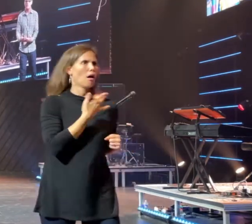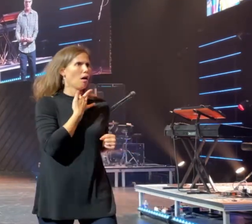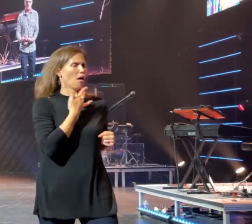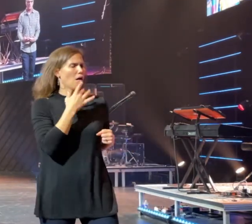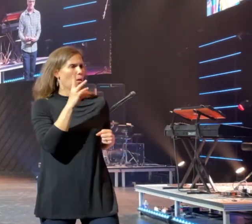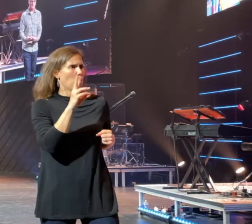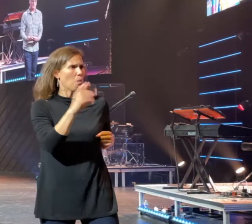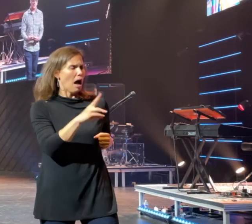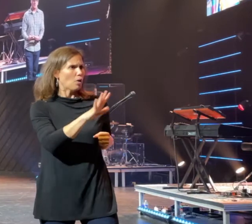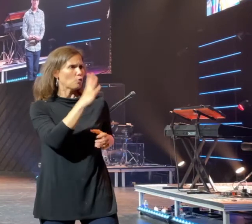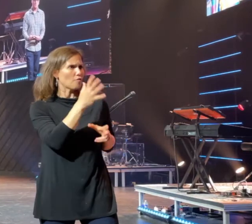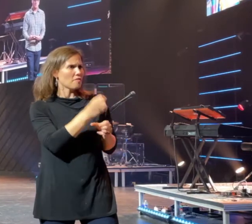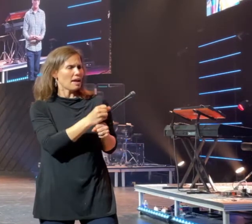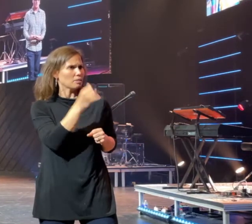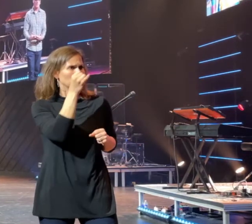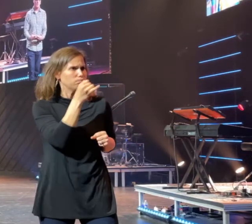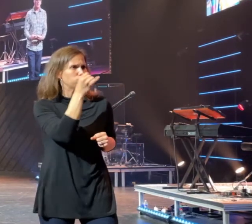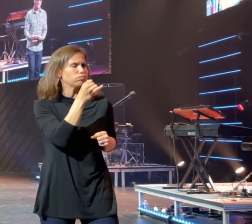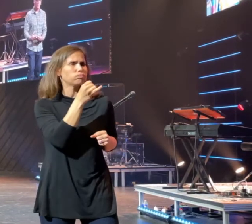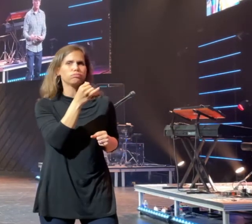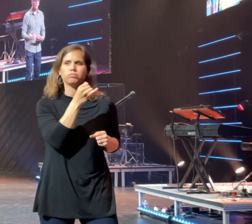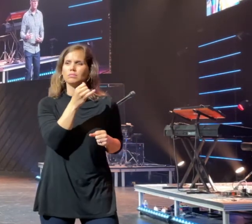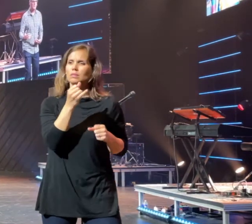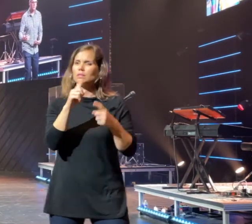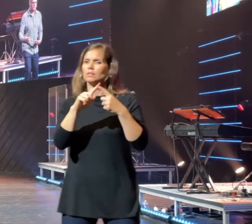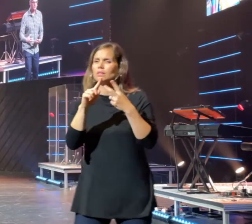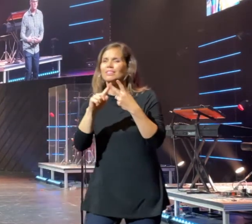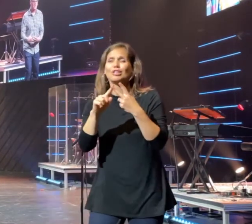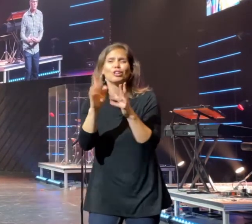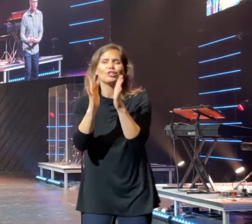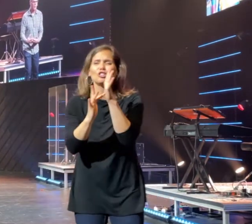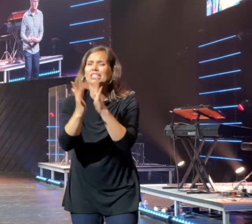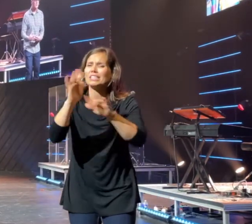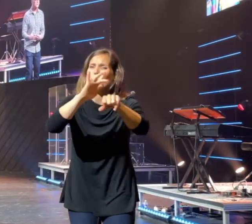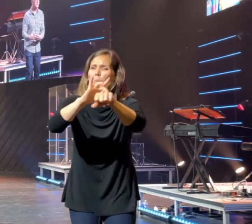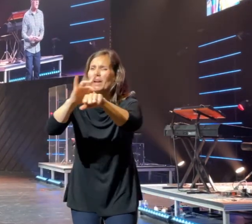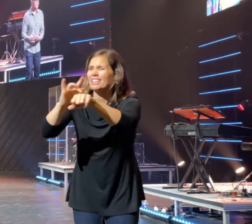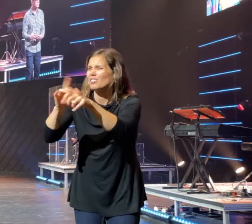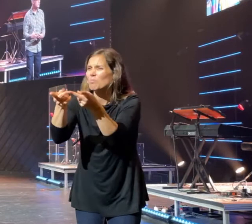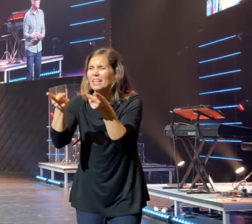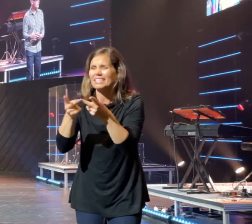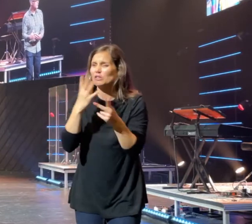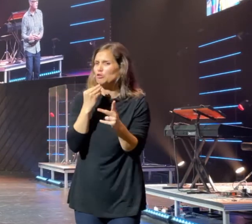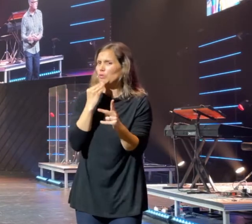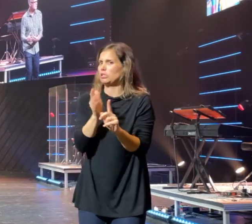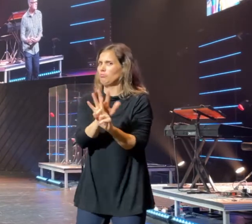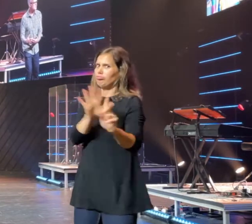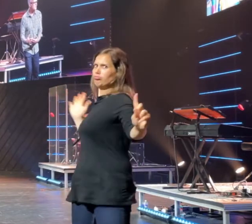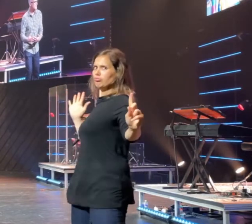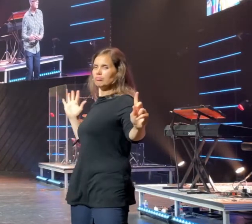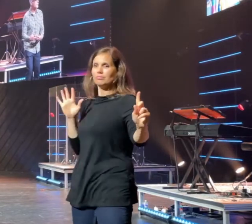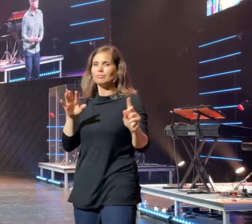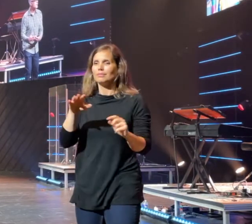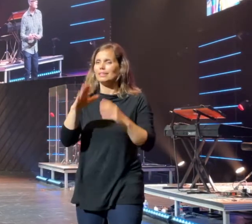of Tyre. It gets in Matthew 15. He went where people didn't, and Jews would never go, to Tyre, which was like, you know, Sin